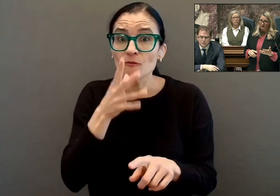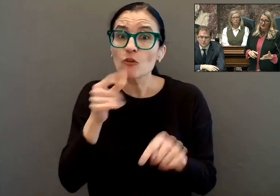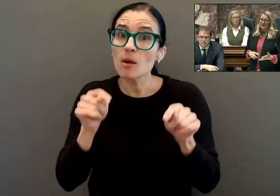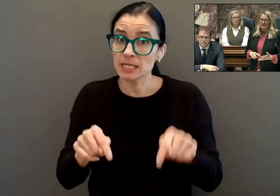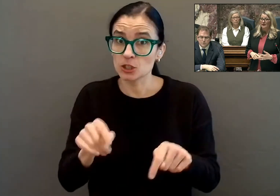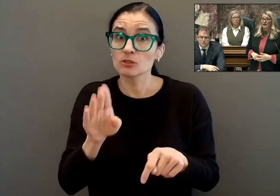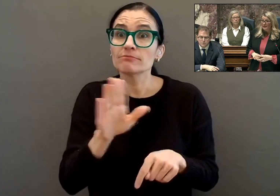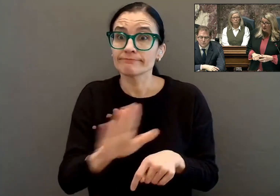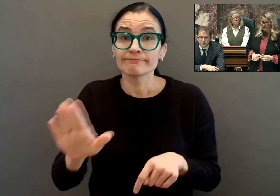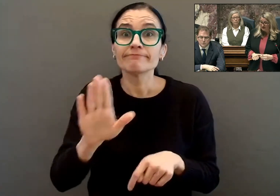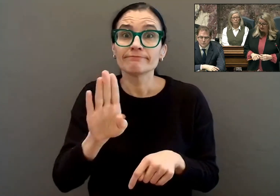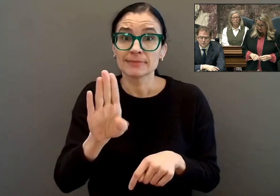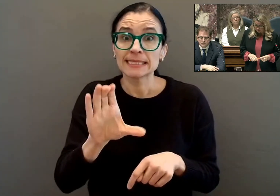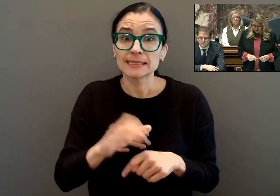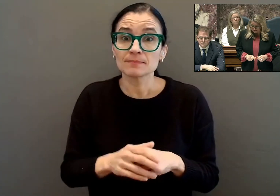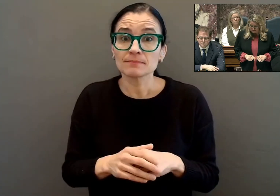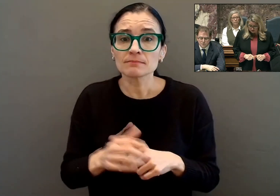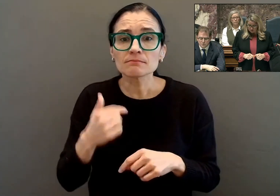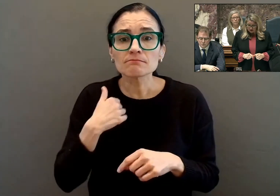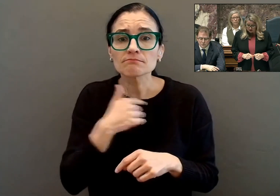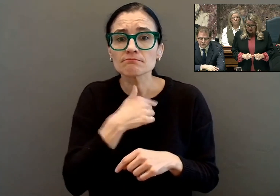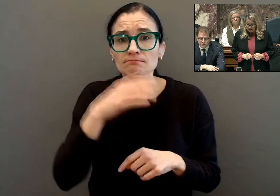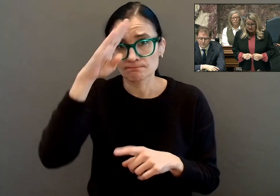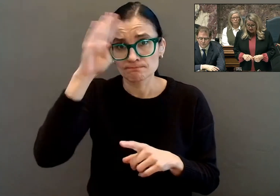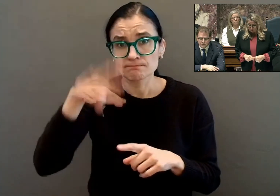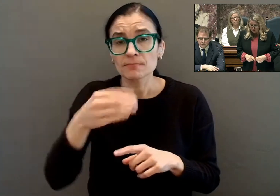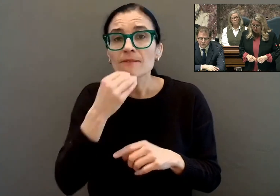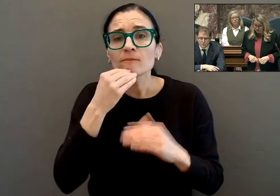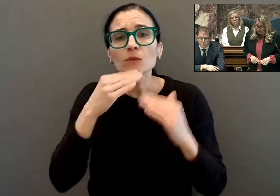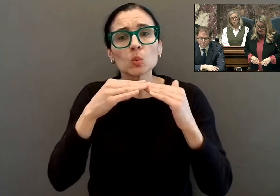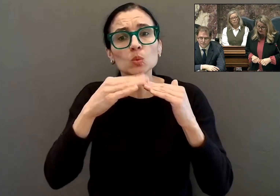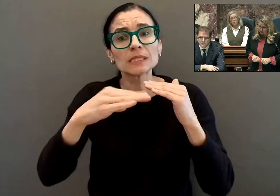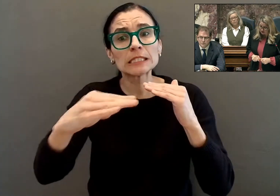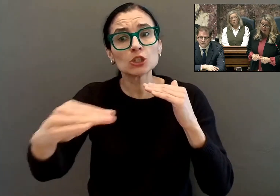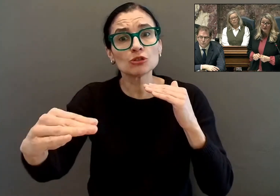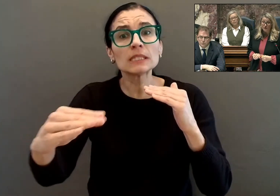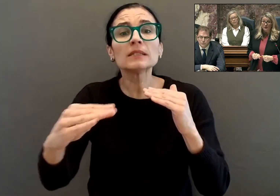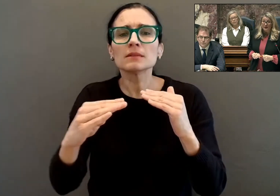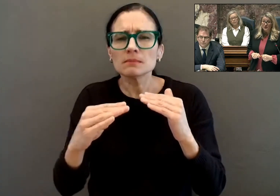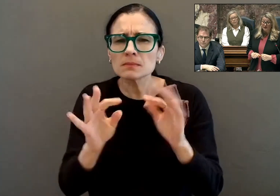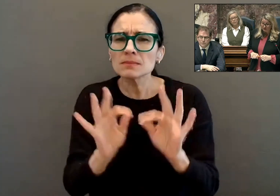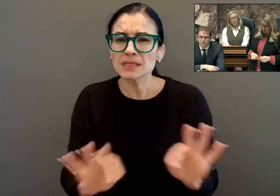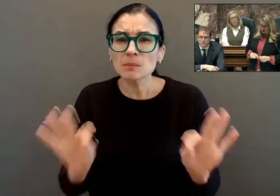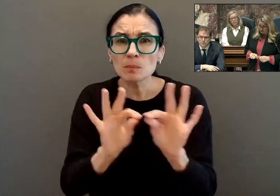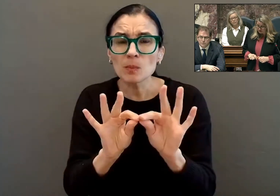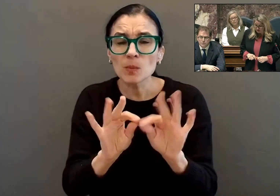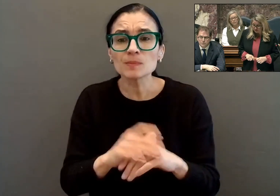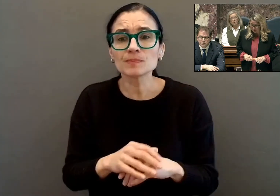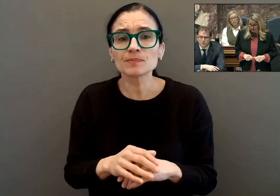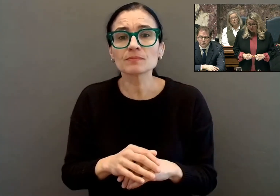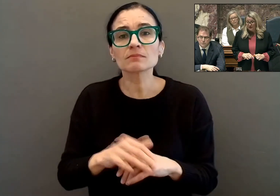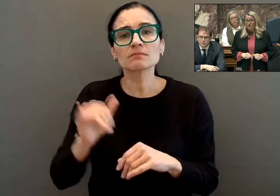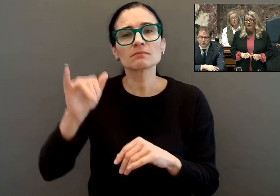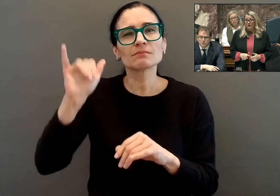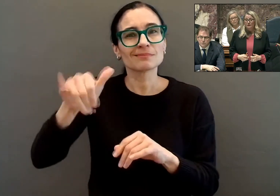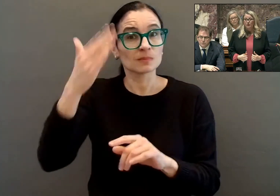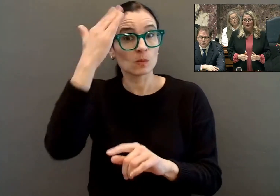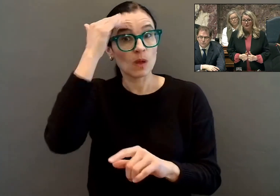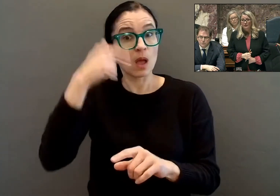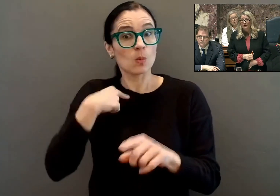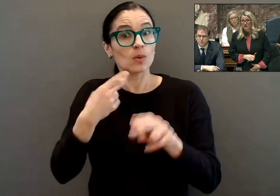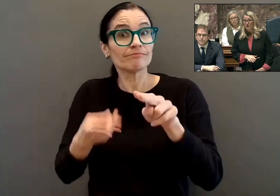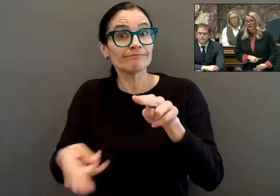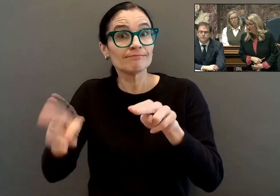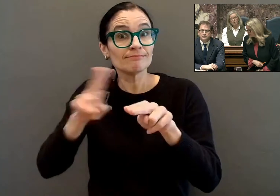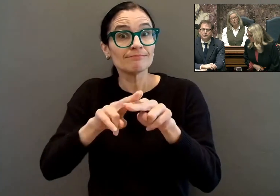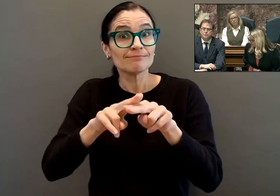the House, and I imagine the other side does as well. That's why we've increased our ministry budget from $130 million to